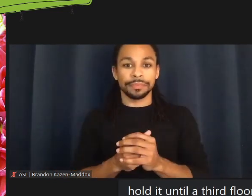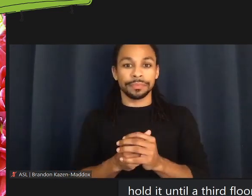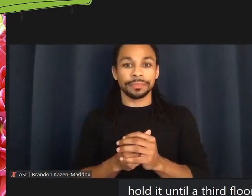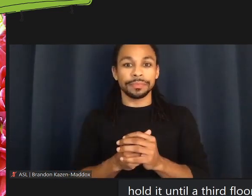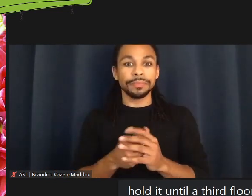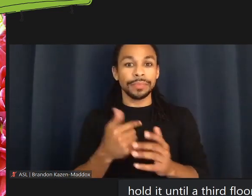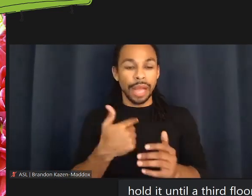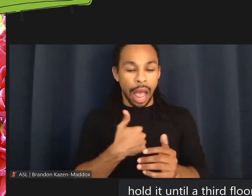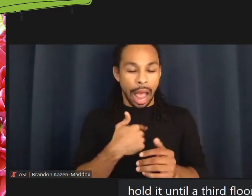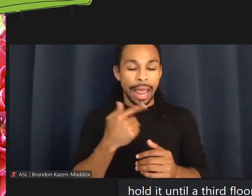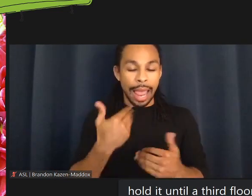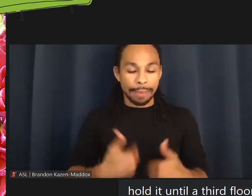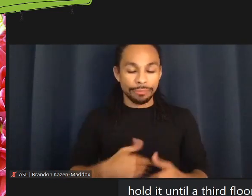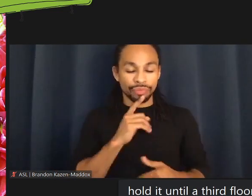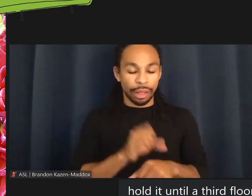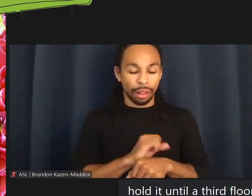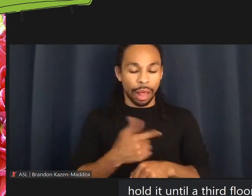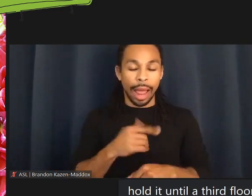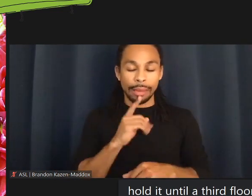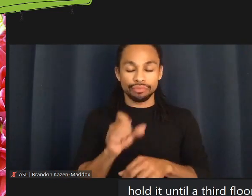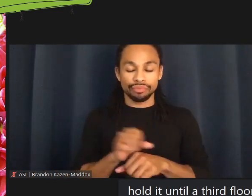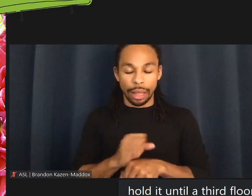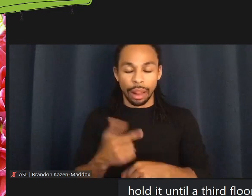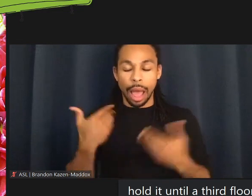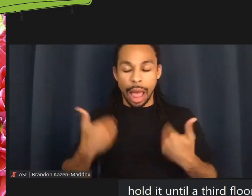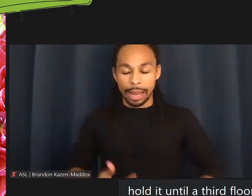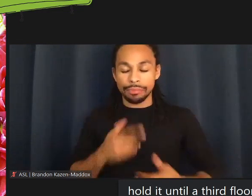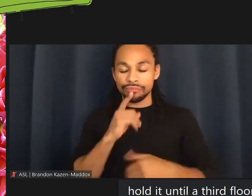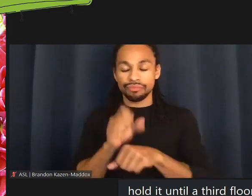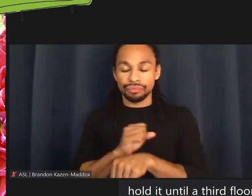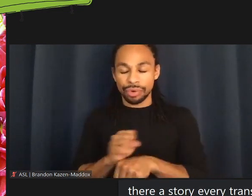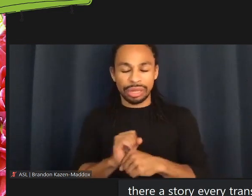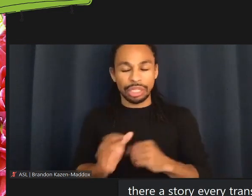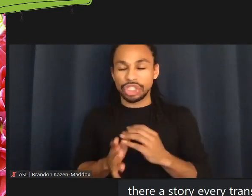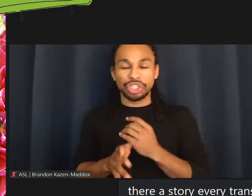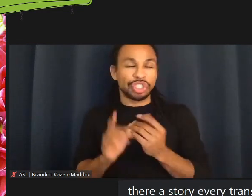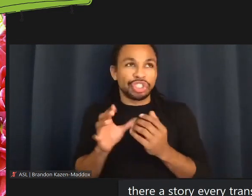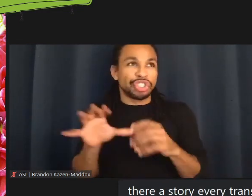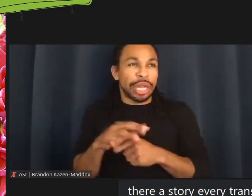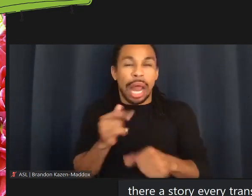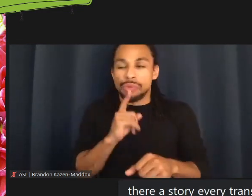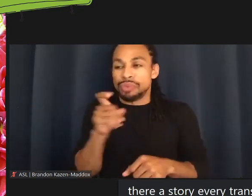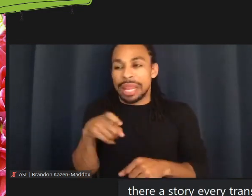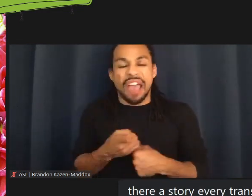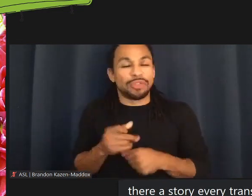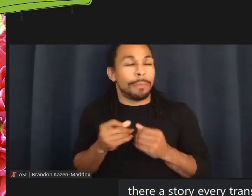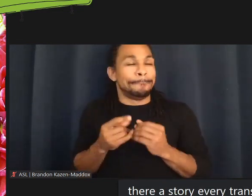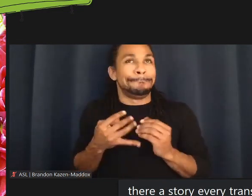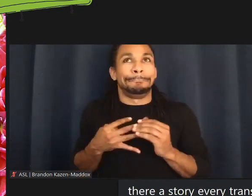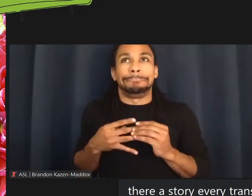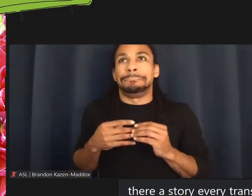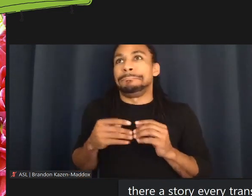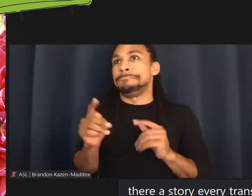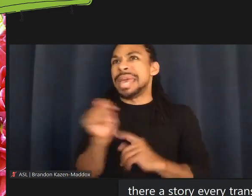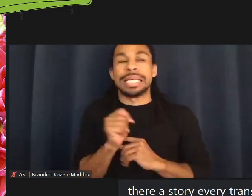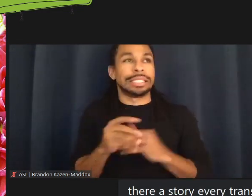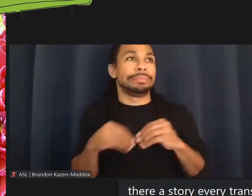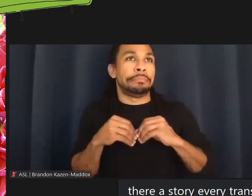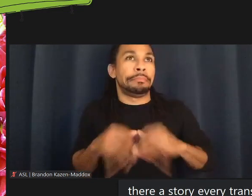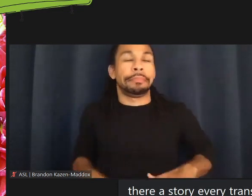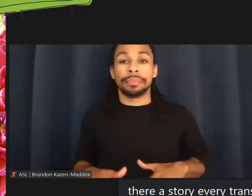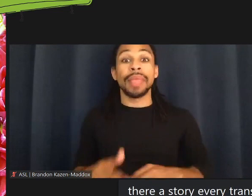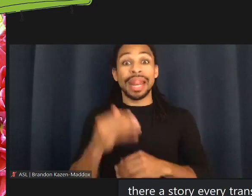I am real. I am real. I am real shit. I really have to go take a piss. And if what they say is true,